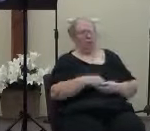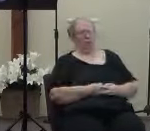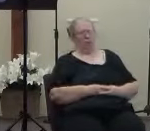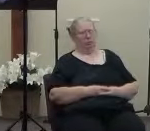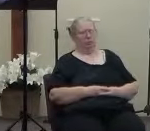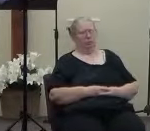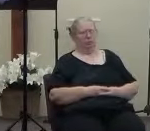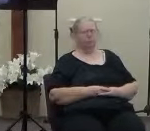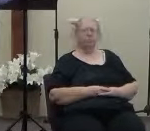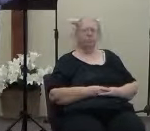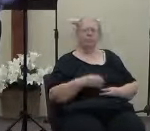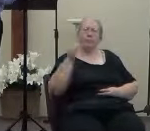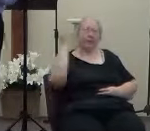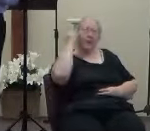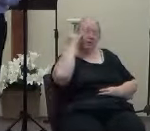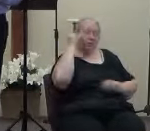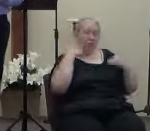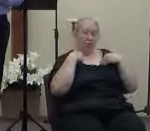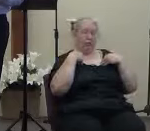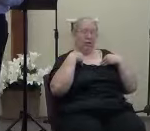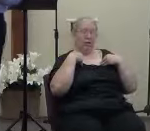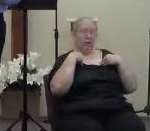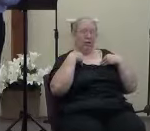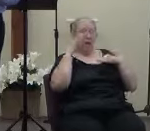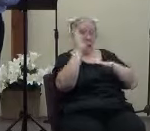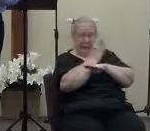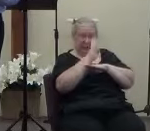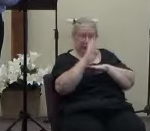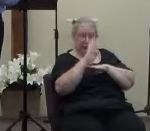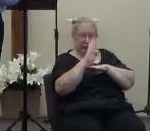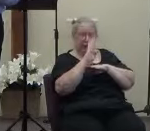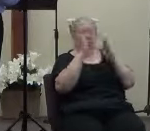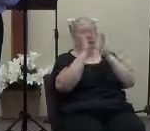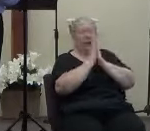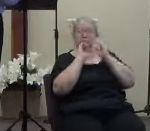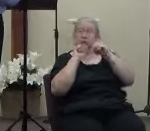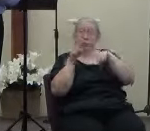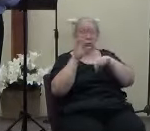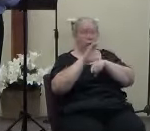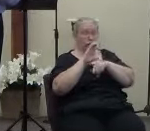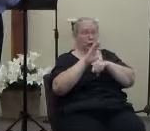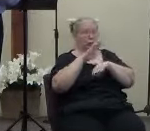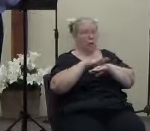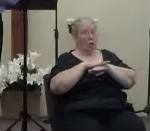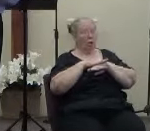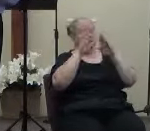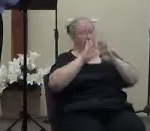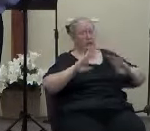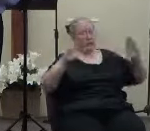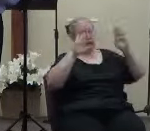Guys and gals, if you've got businesses and you've got workers working for you and they ask you to go to church on Sunday morning, let